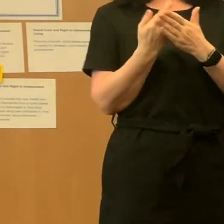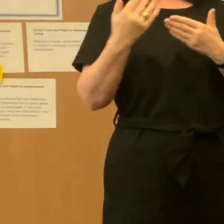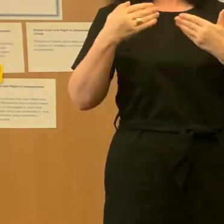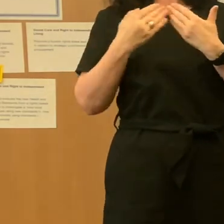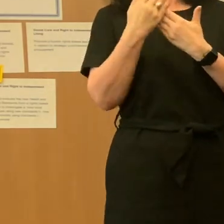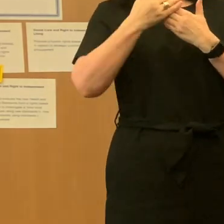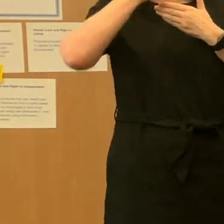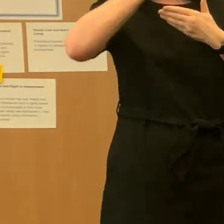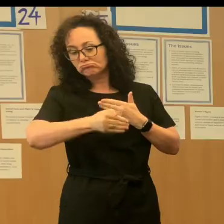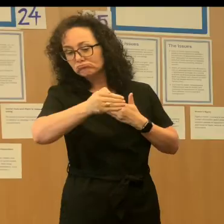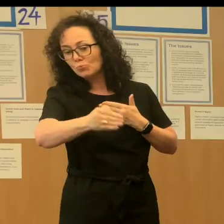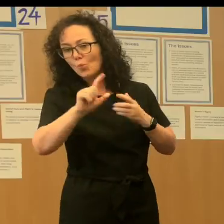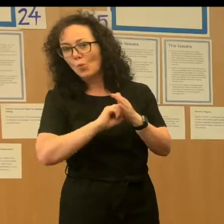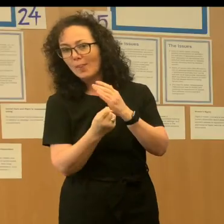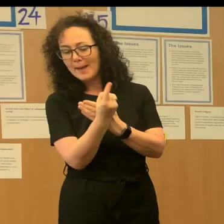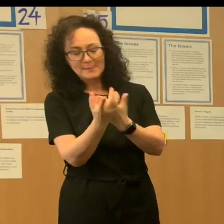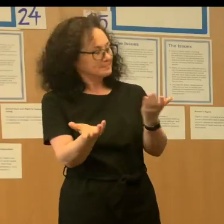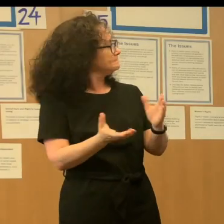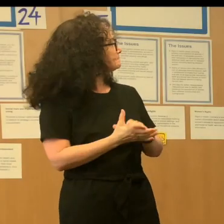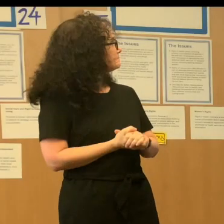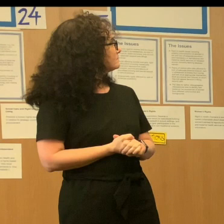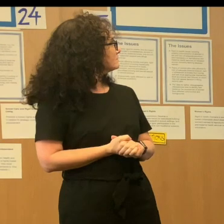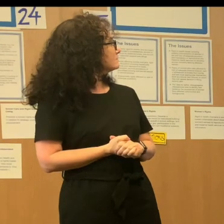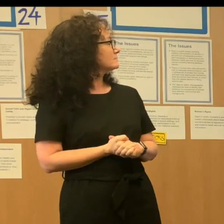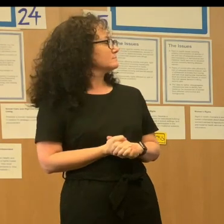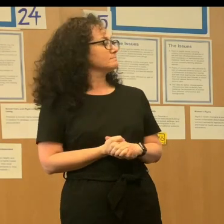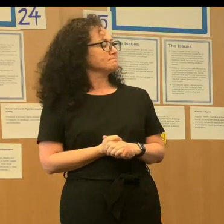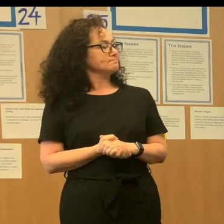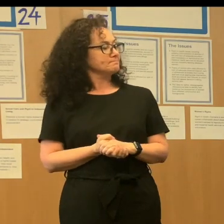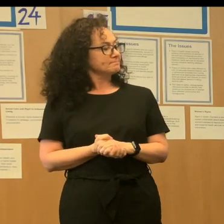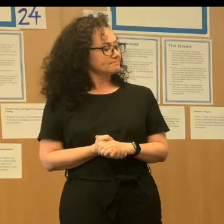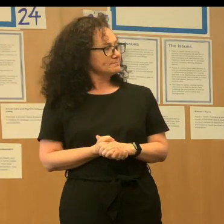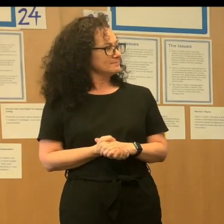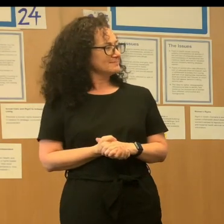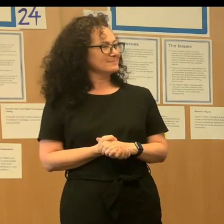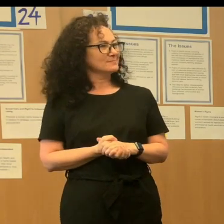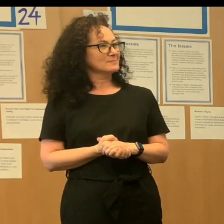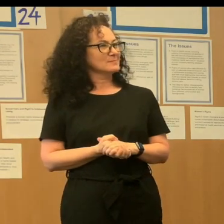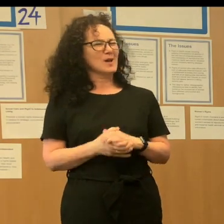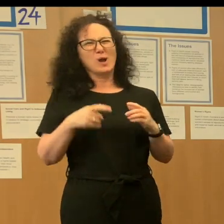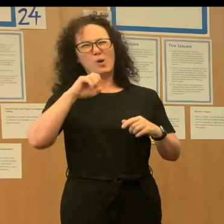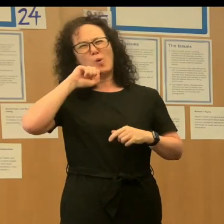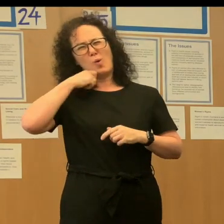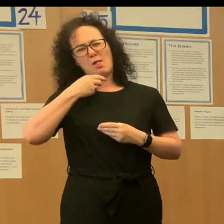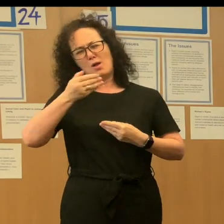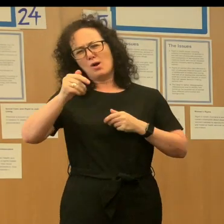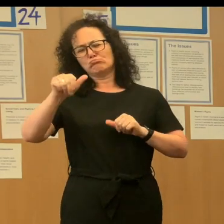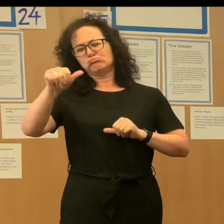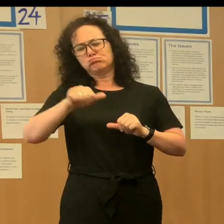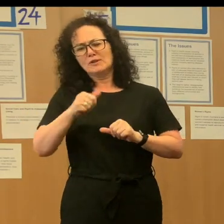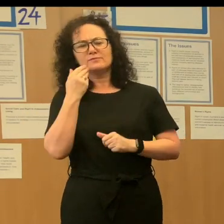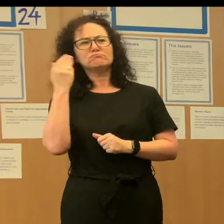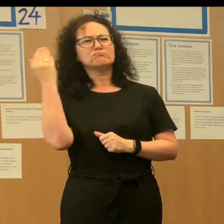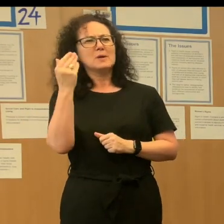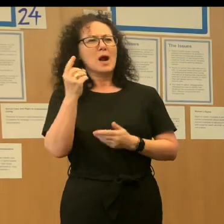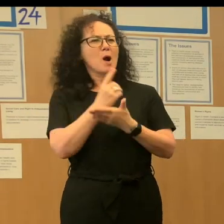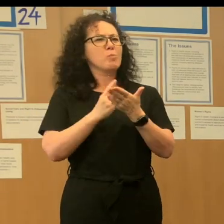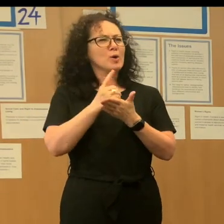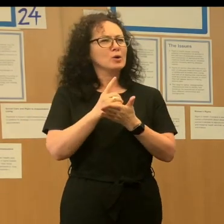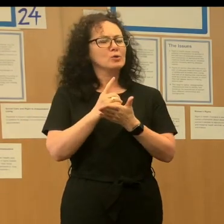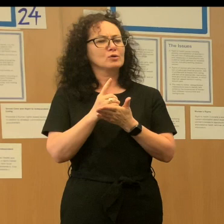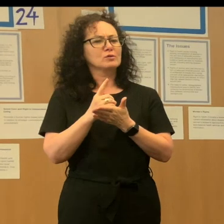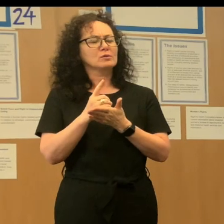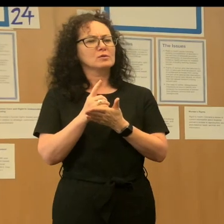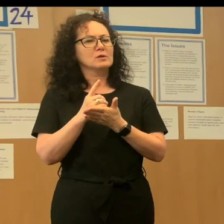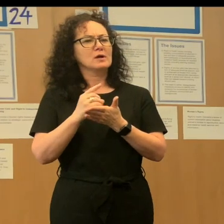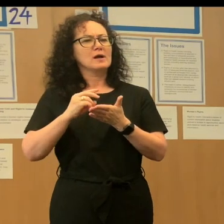Scotland's National Action Plan. So, I just wanted to say just a few words about what National Action Plans for Human Rights are and